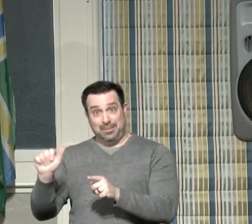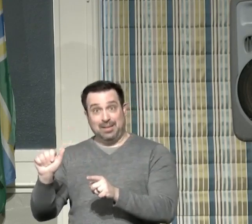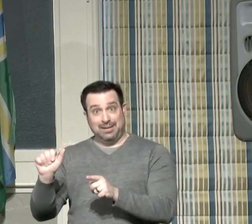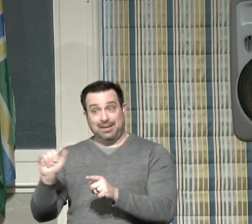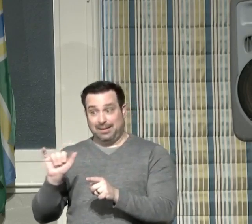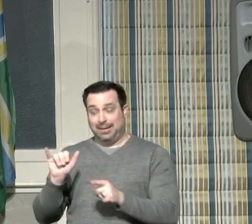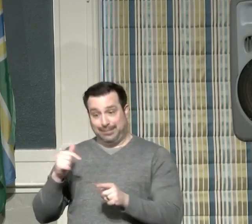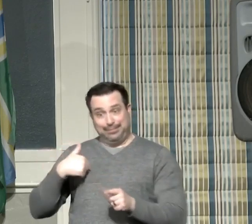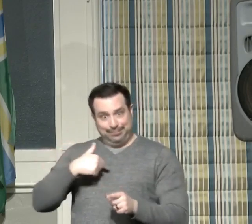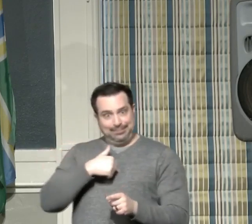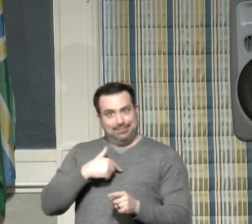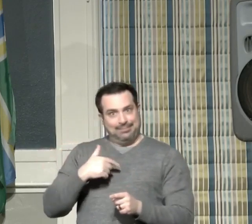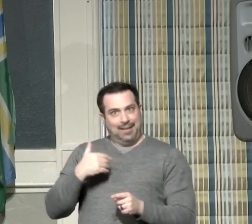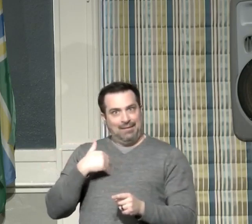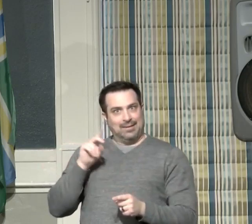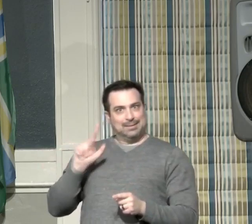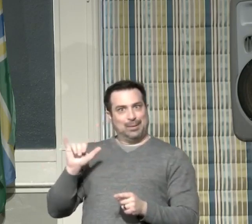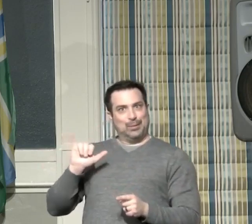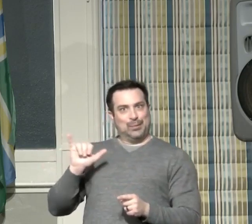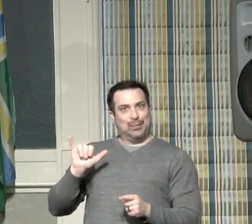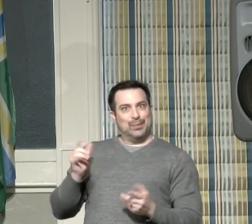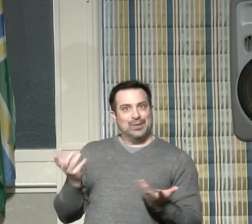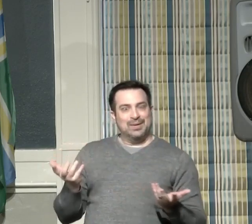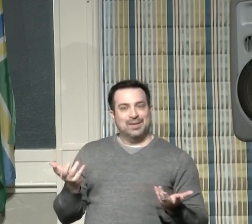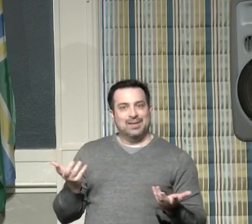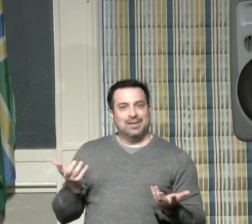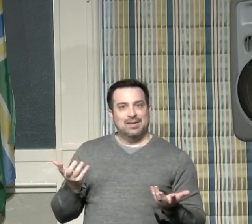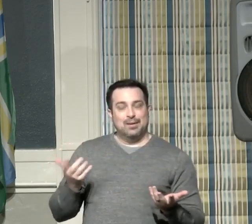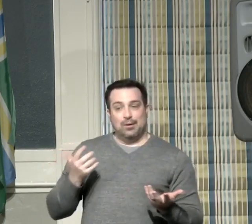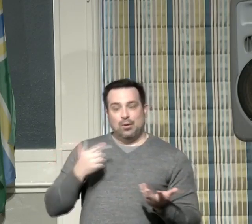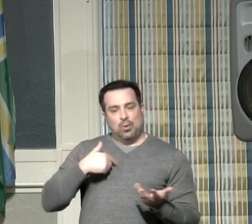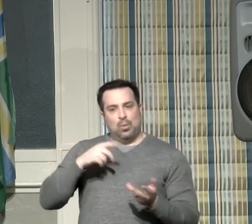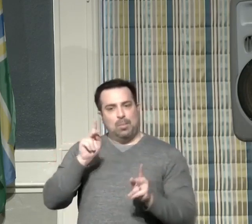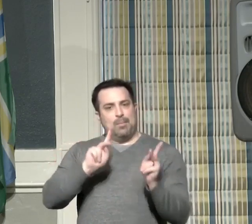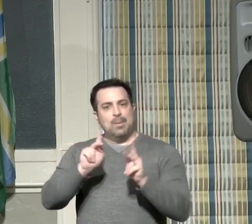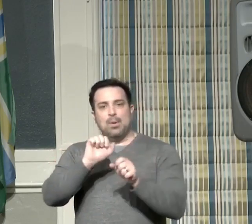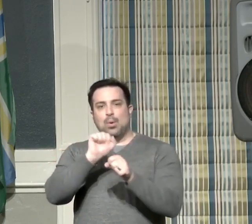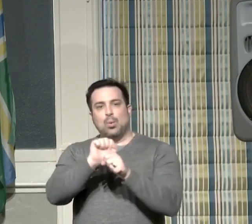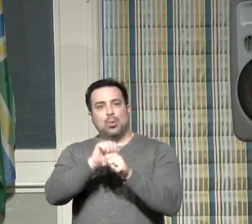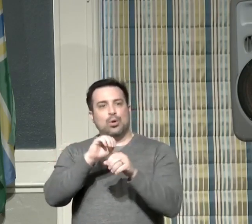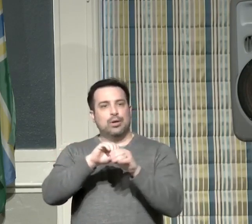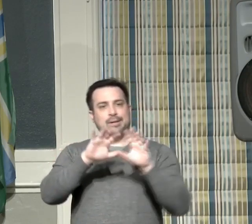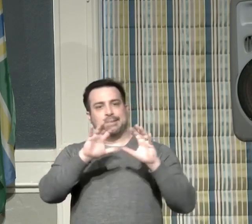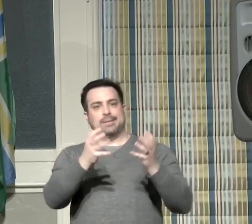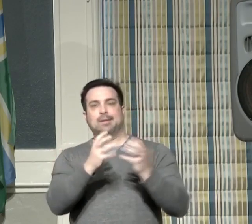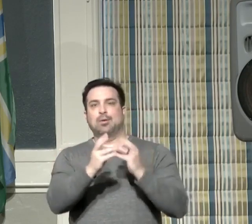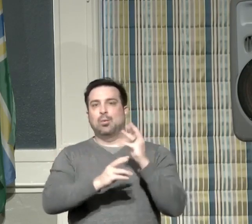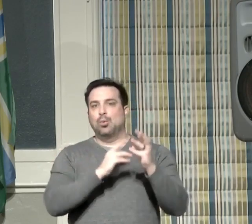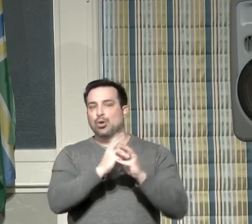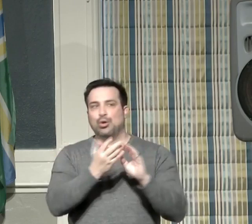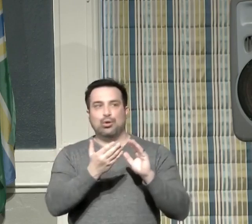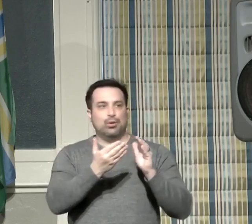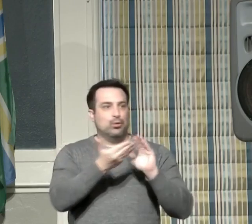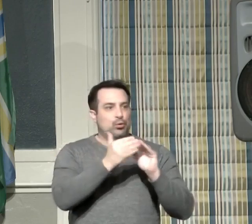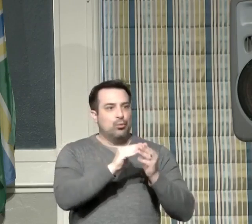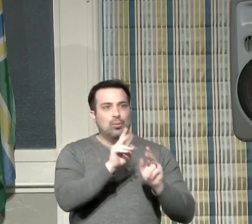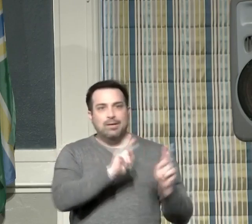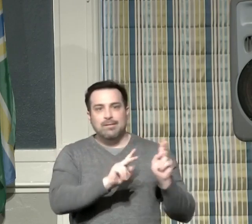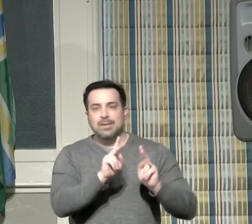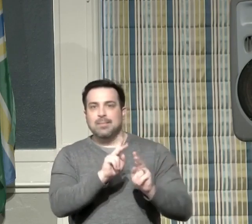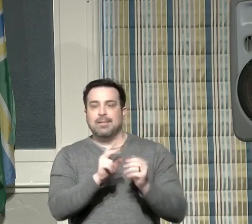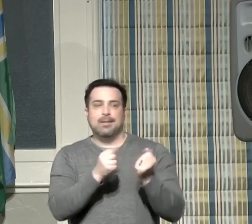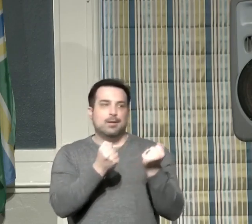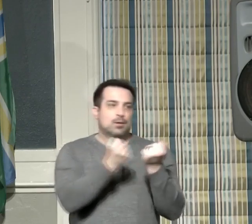and people who work in a world that in communities of people